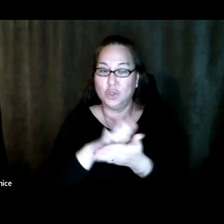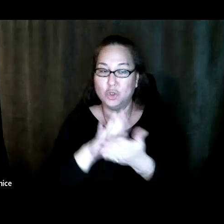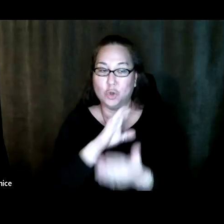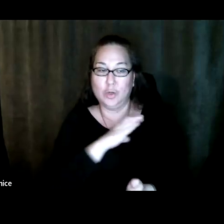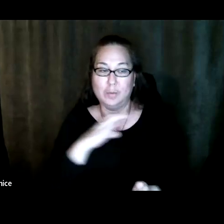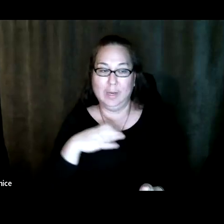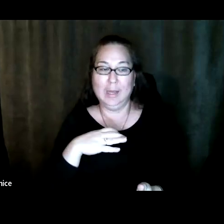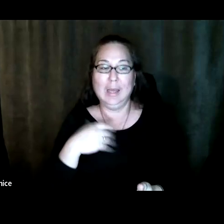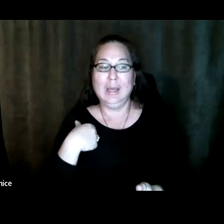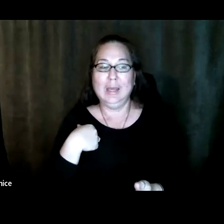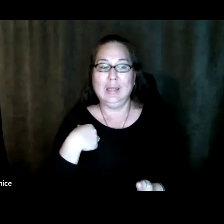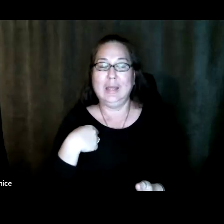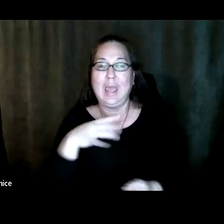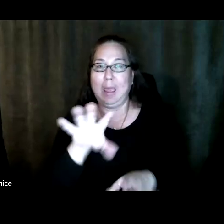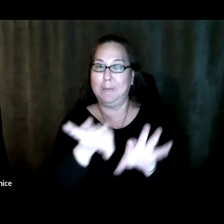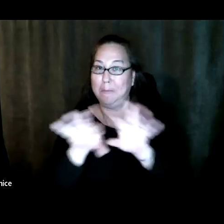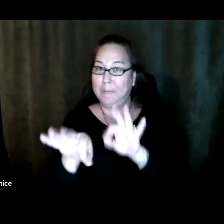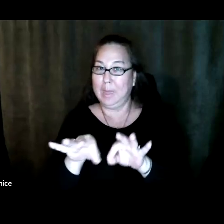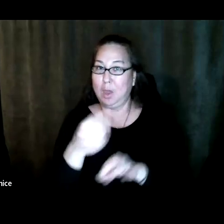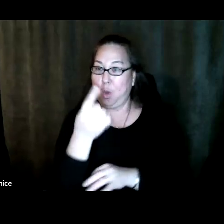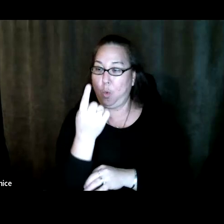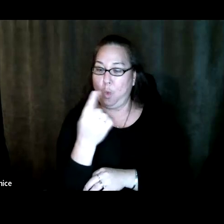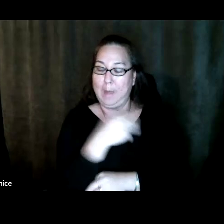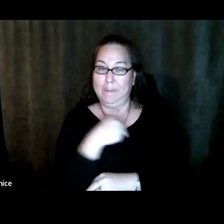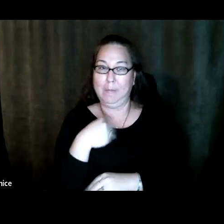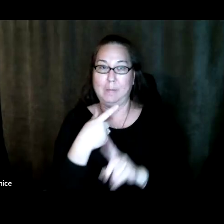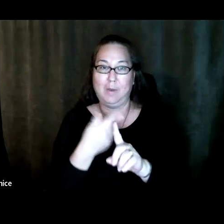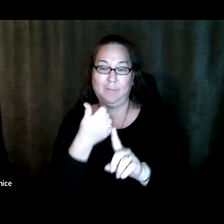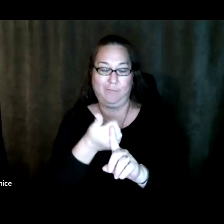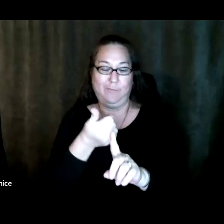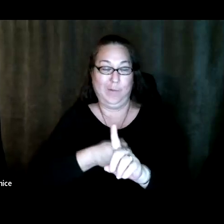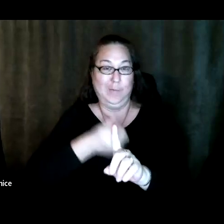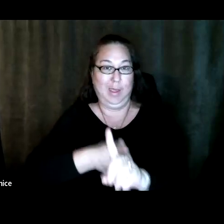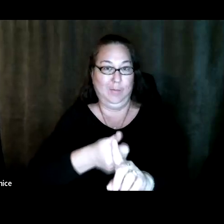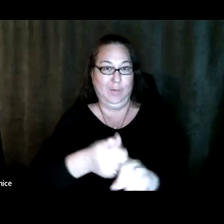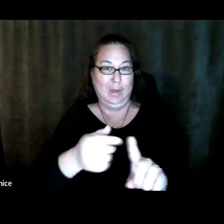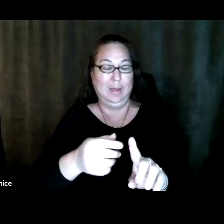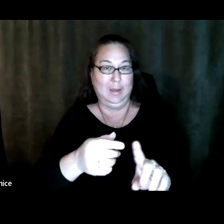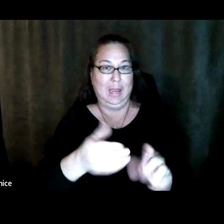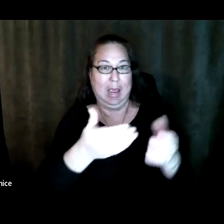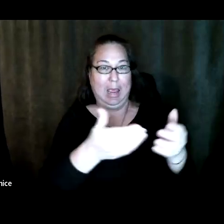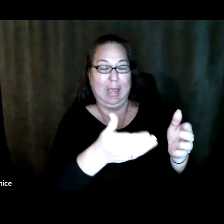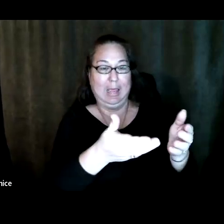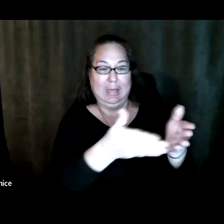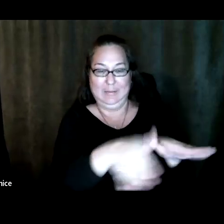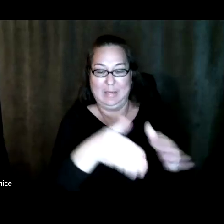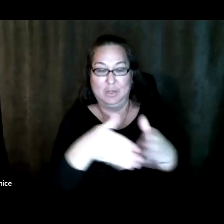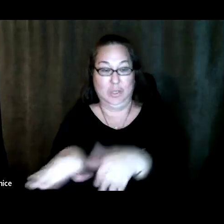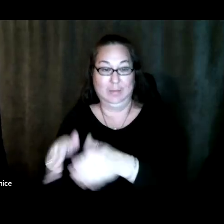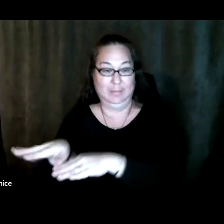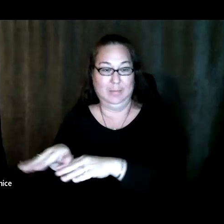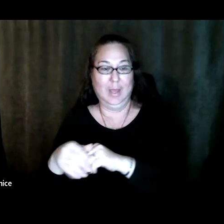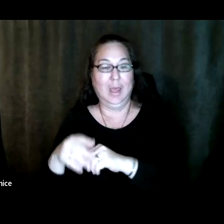divisions. So they pick one school committee member from each division to honor as a member of the all-state school committee.